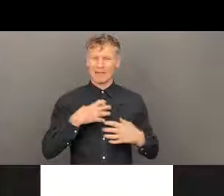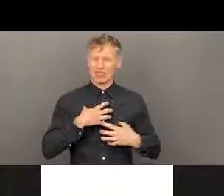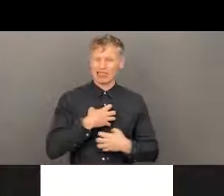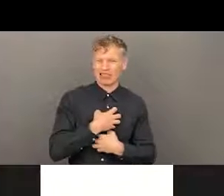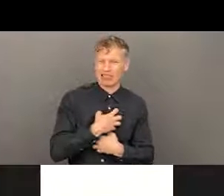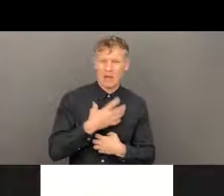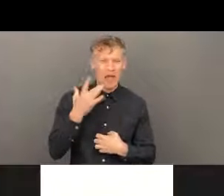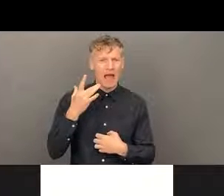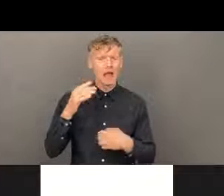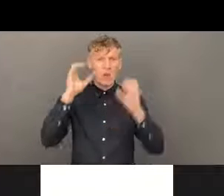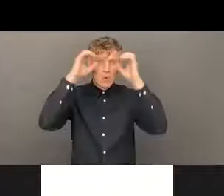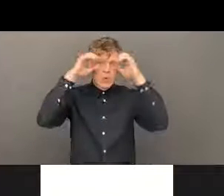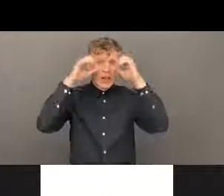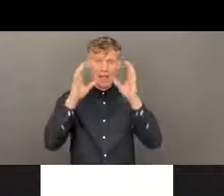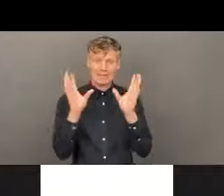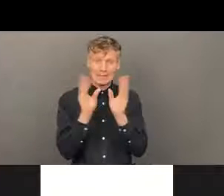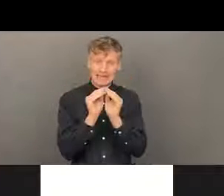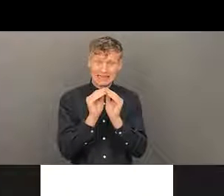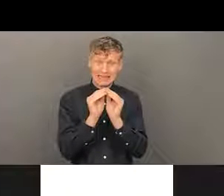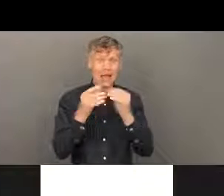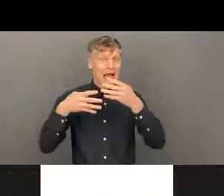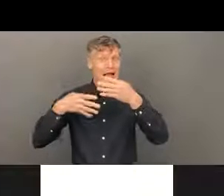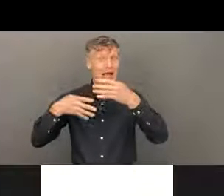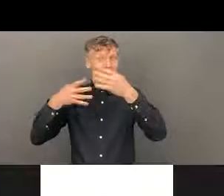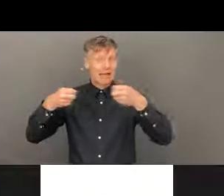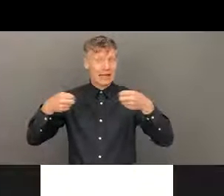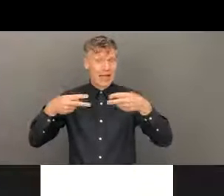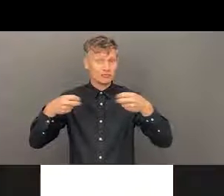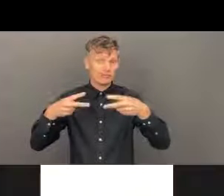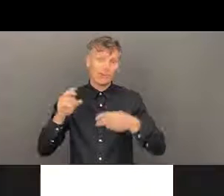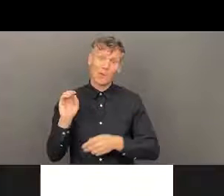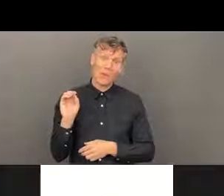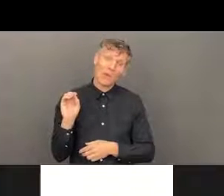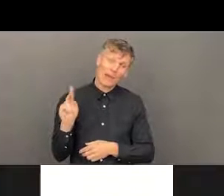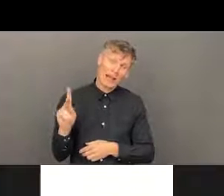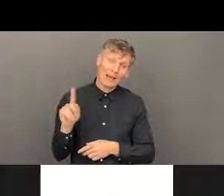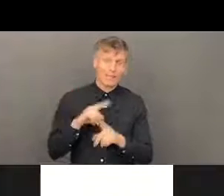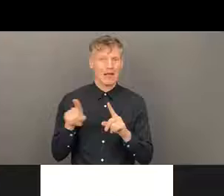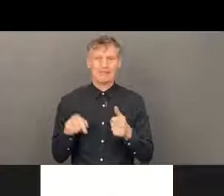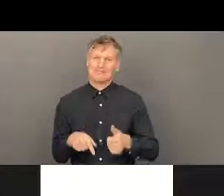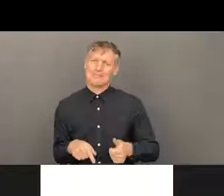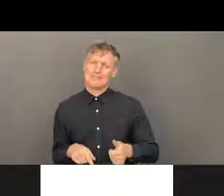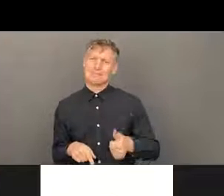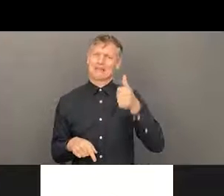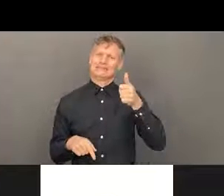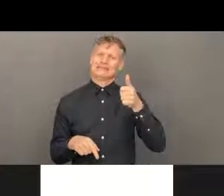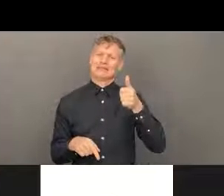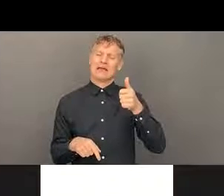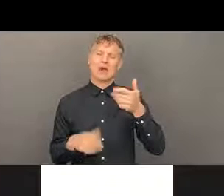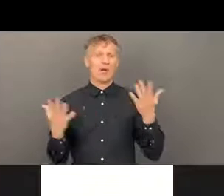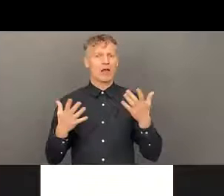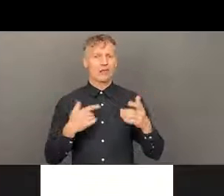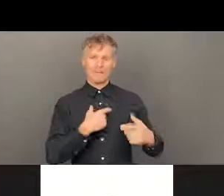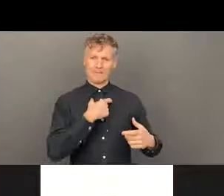was okay, but using speech-to-text reporters, which are funded by the institution,